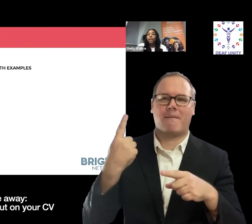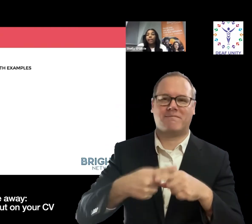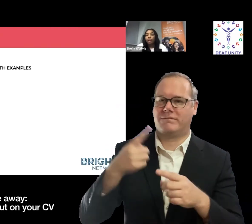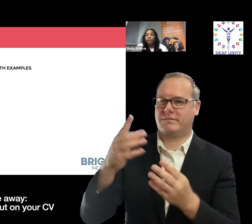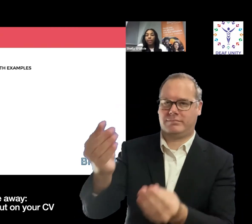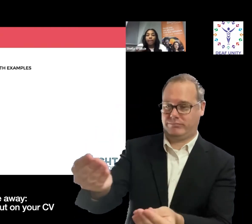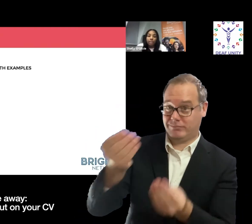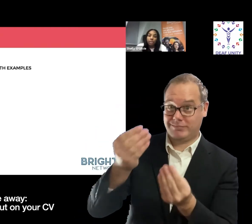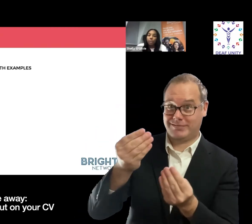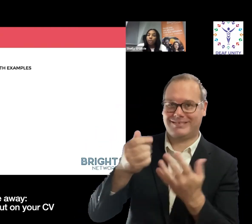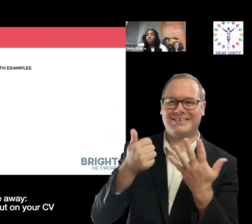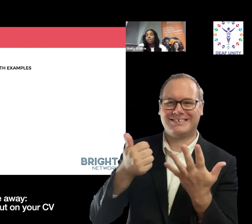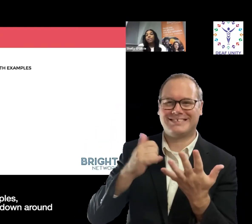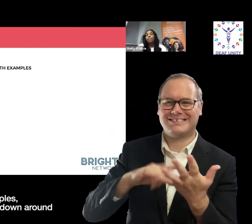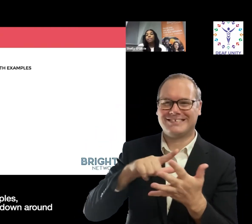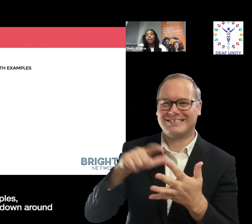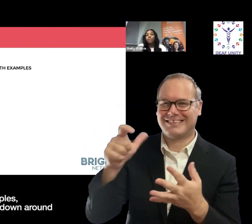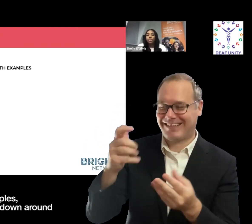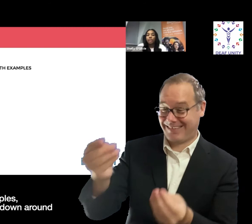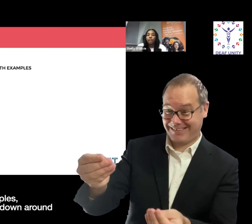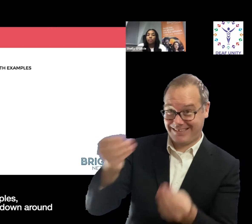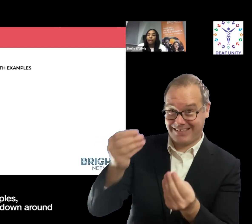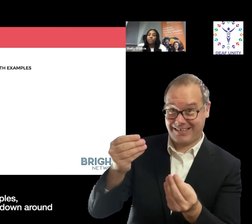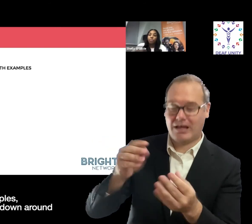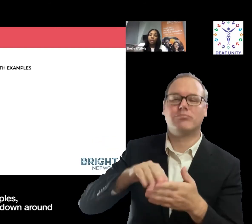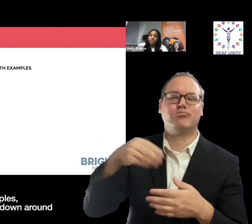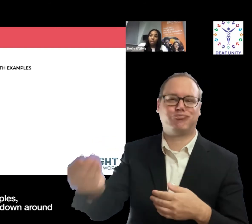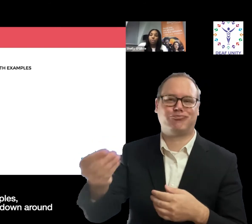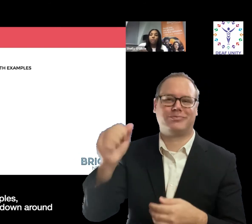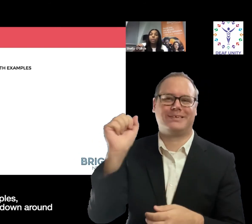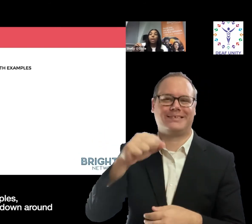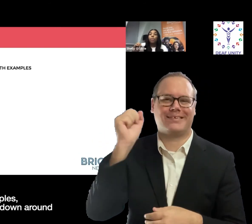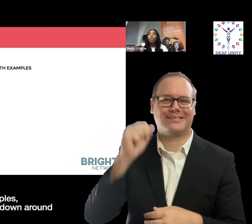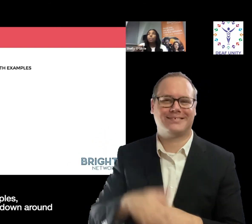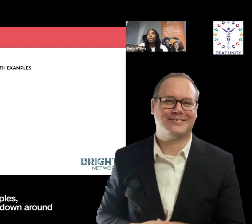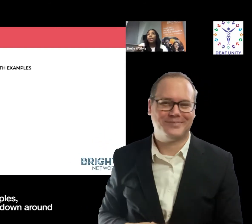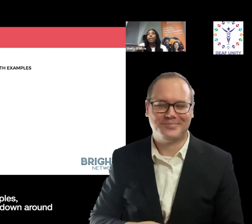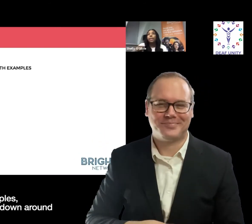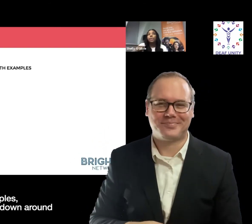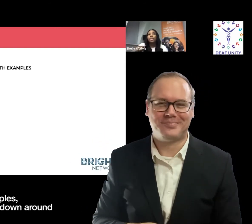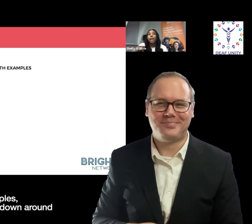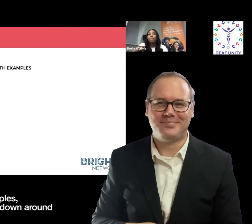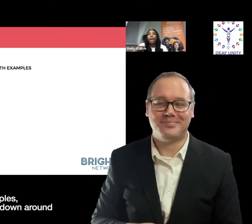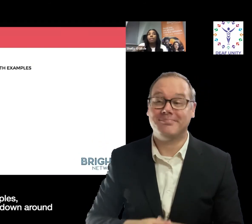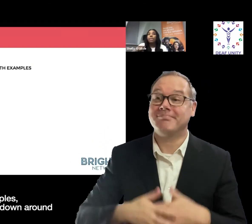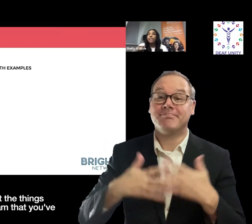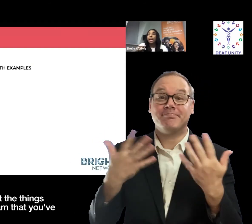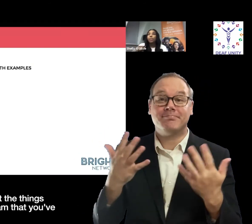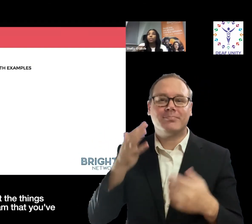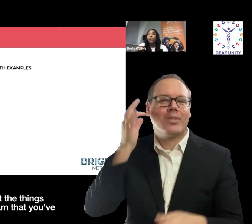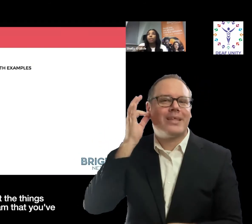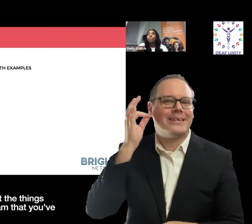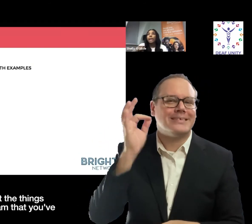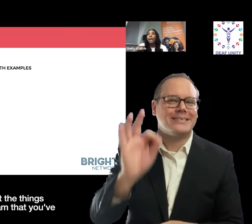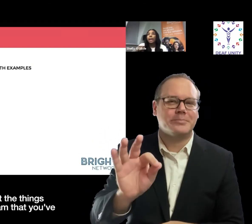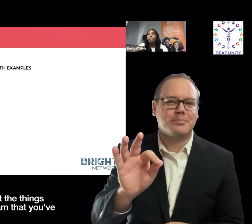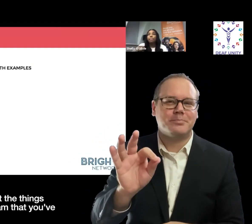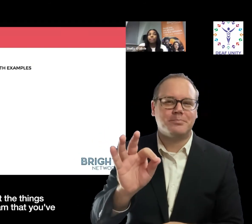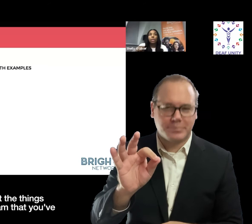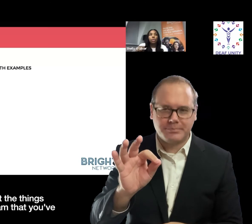Always relate kind of anything you're putting on your CV back to yourself with examples. So when you're putting those areas down